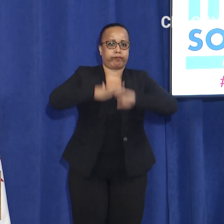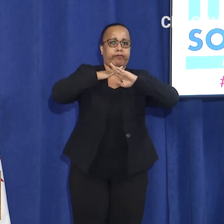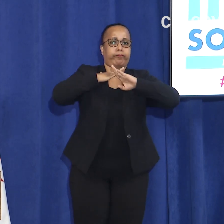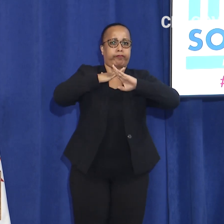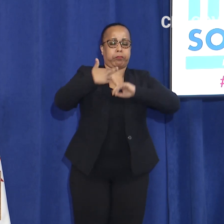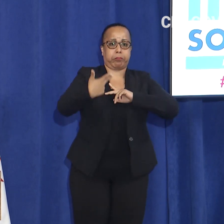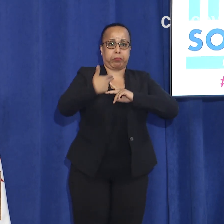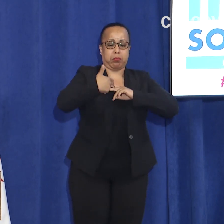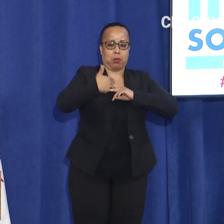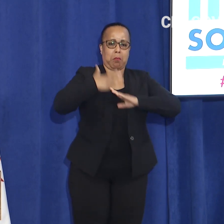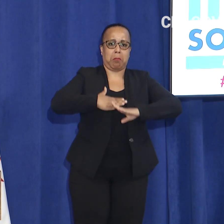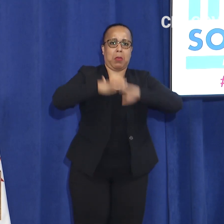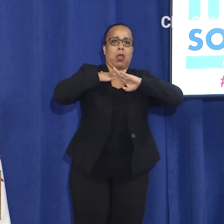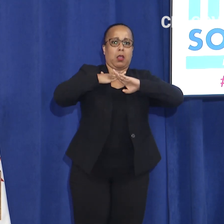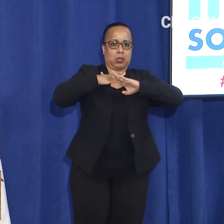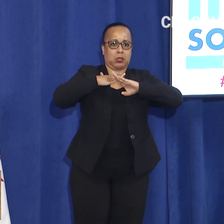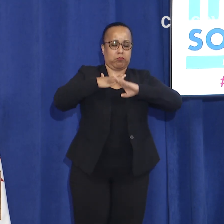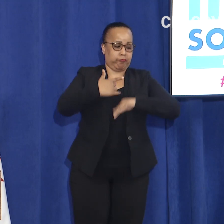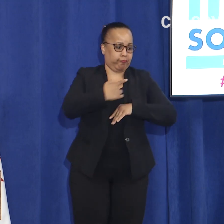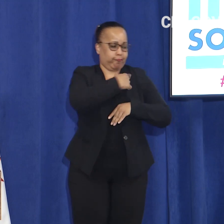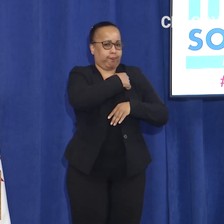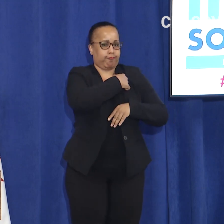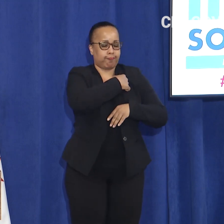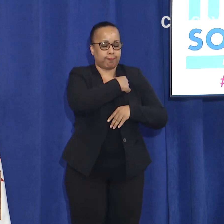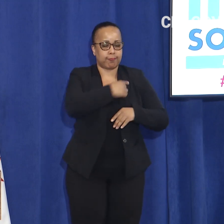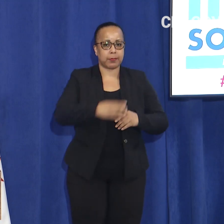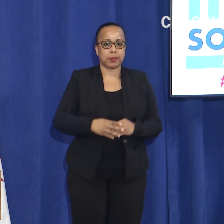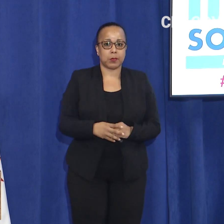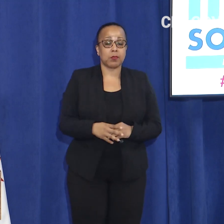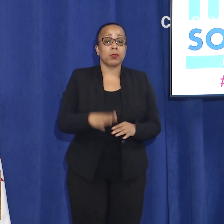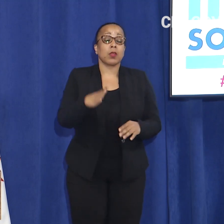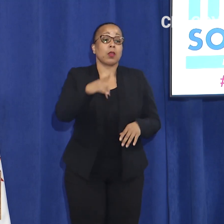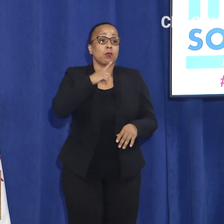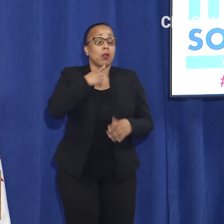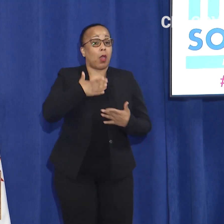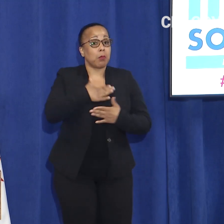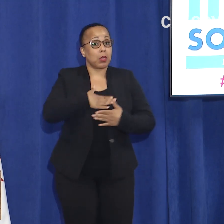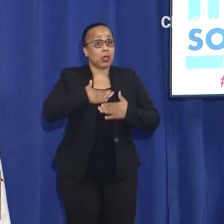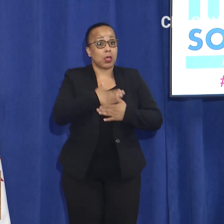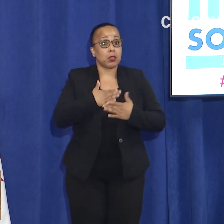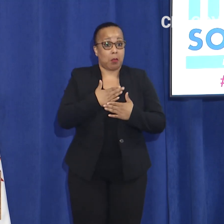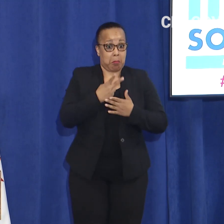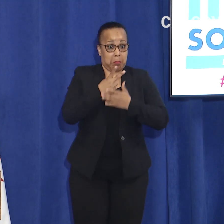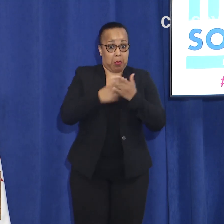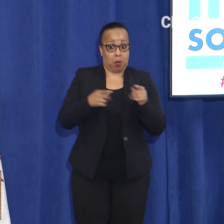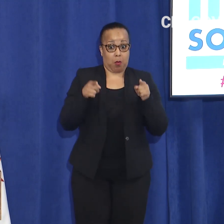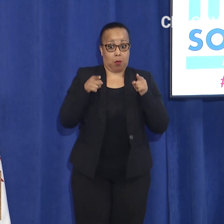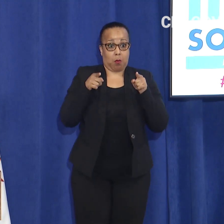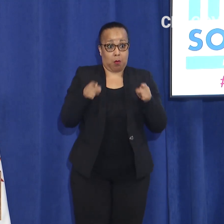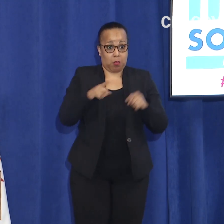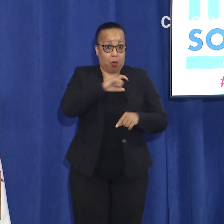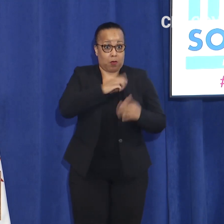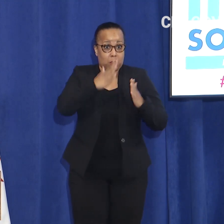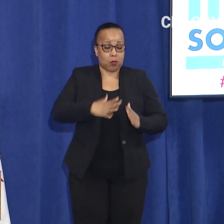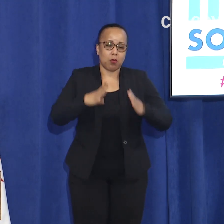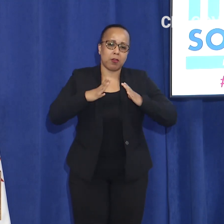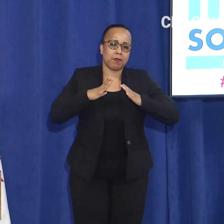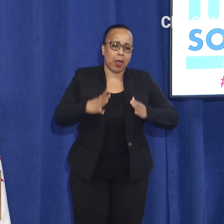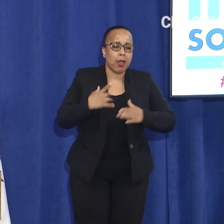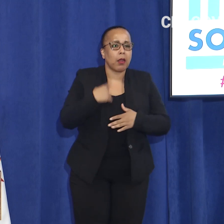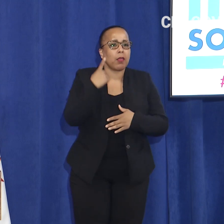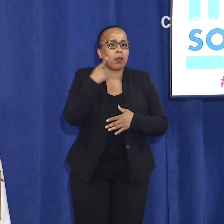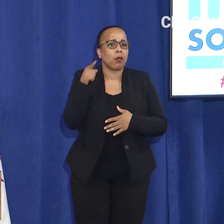bullet that hit his shoulder. And I'm pleased to report that both the officers are doing fine, and I believe that they